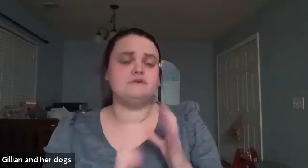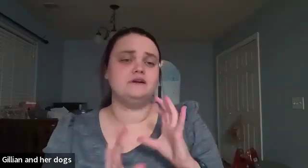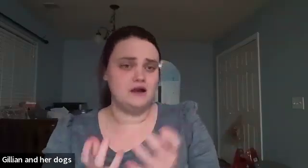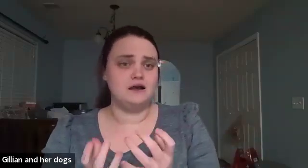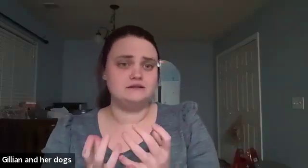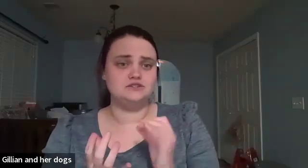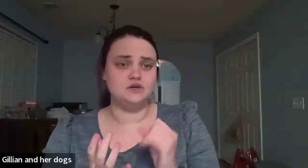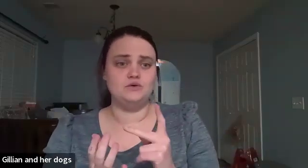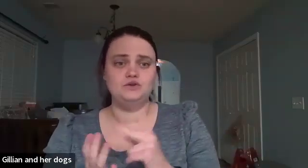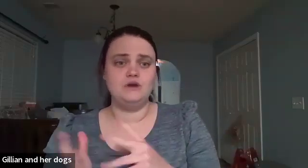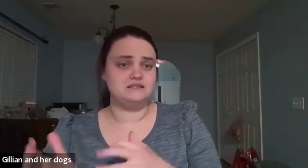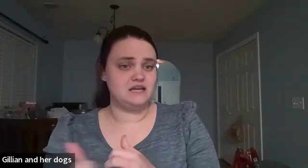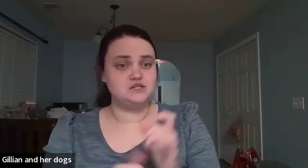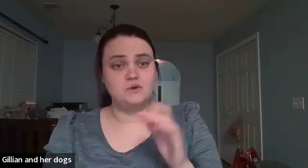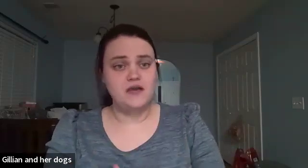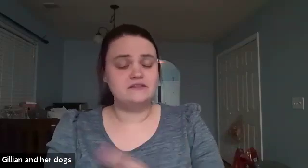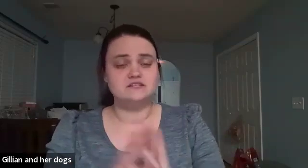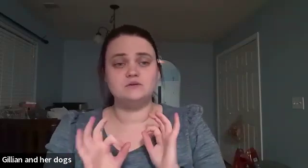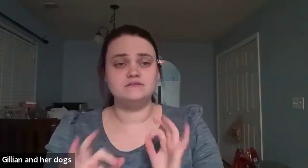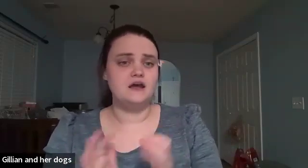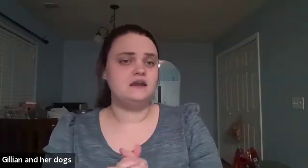every class, so you guys can catch up on that. That's totally fine.